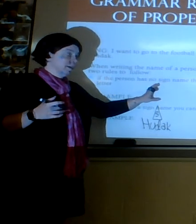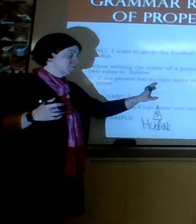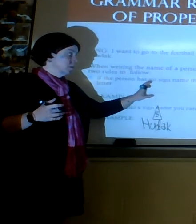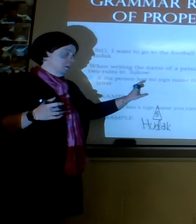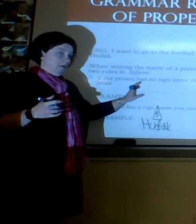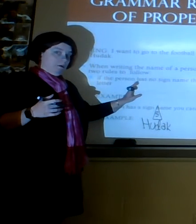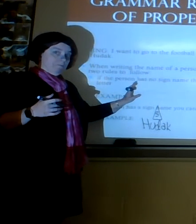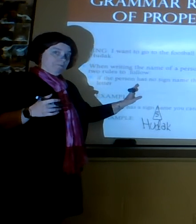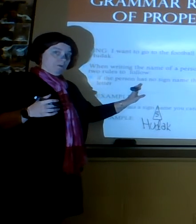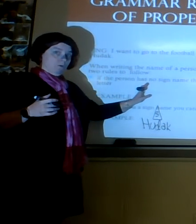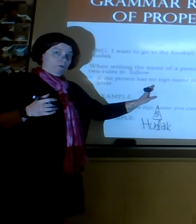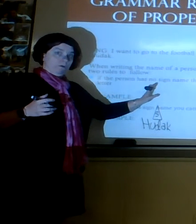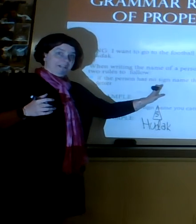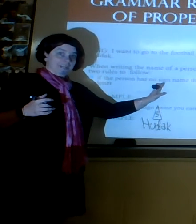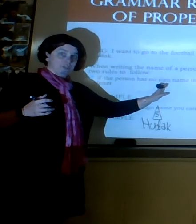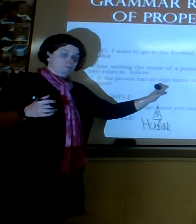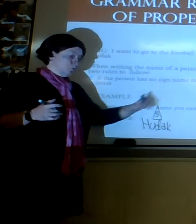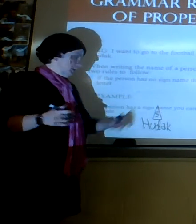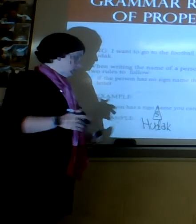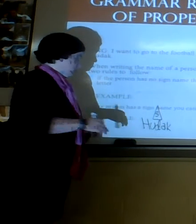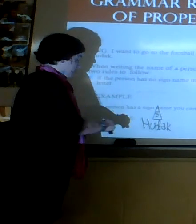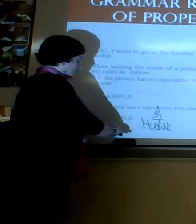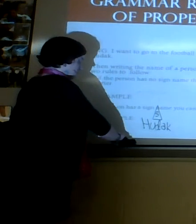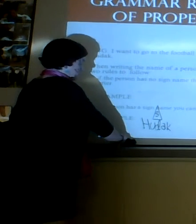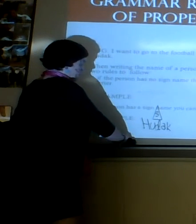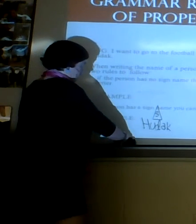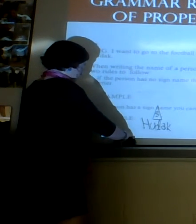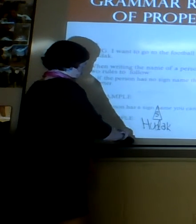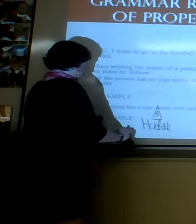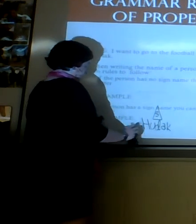letters or there were dashes between each letter. Okay?